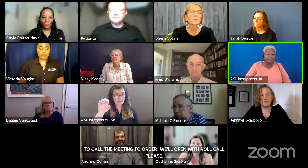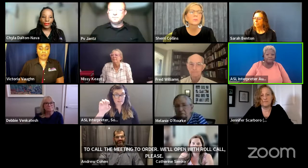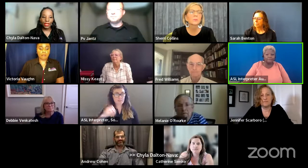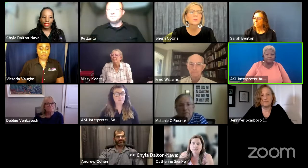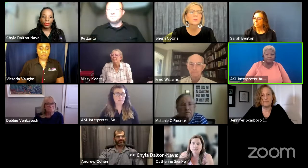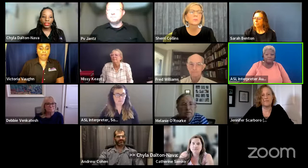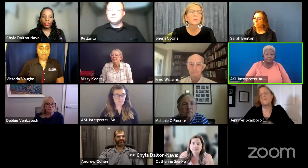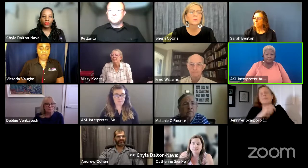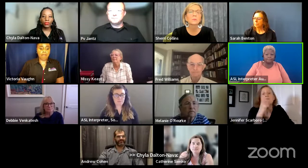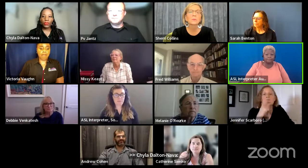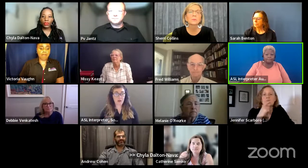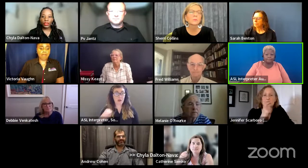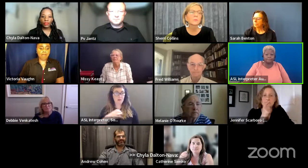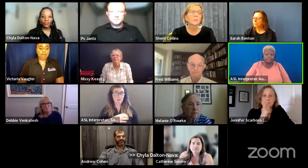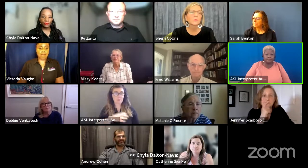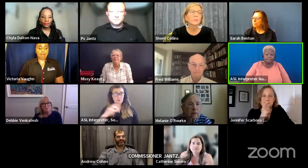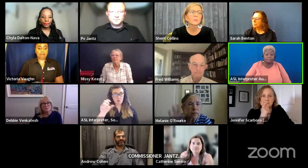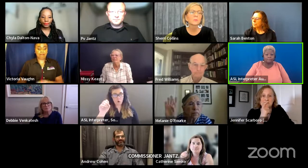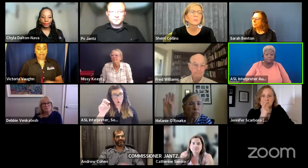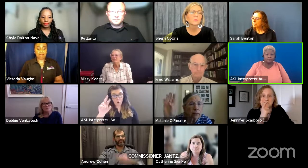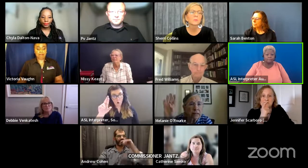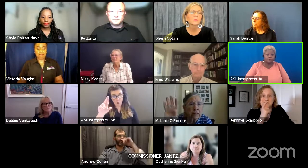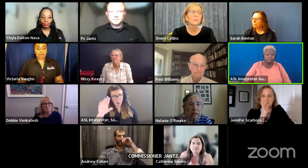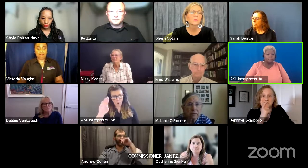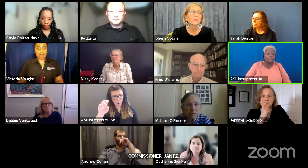Present. Commissioner O'Rourke,